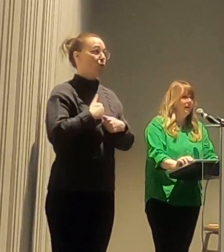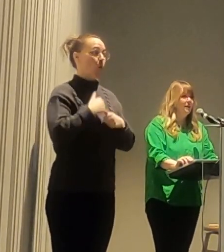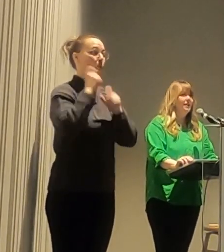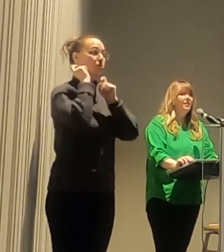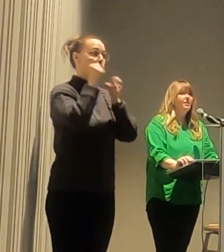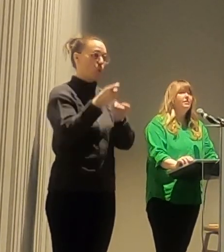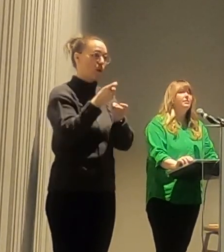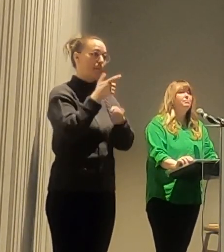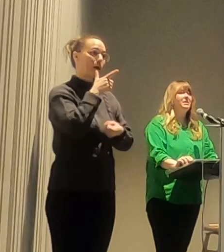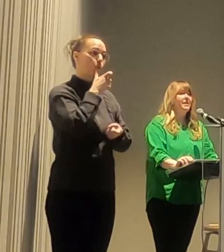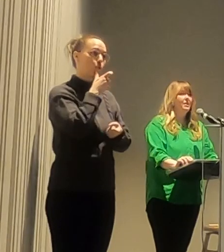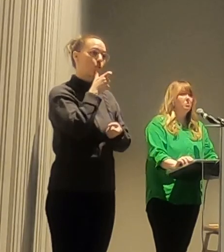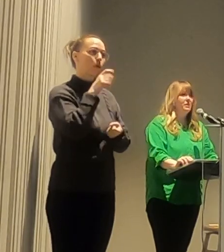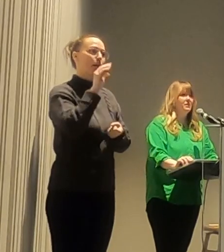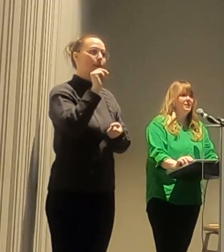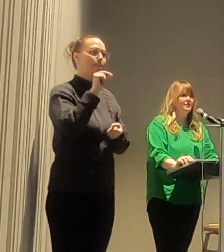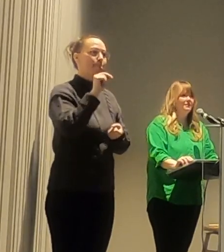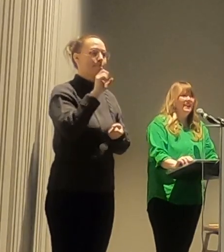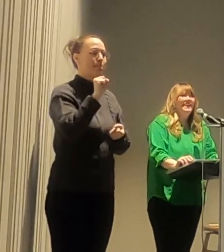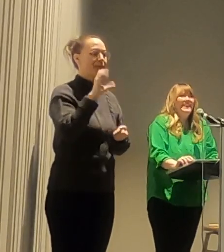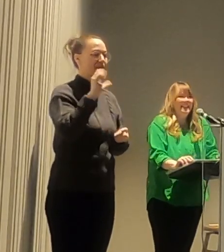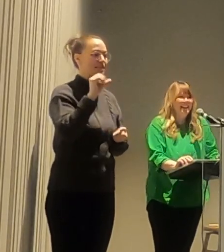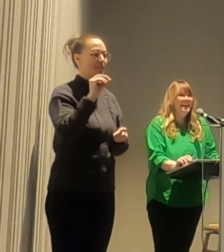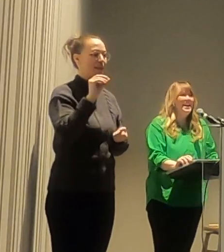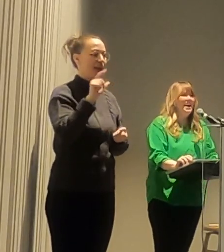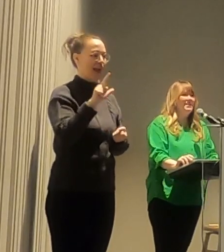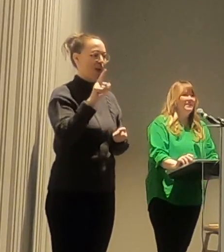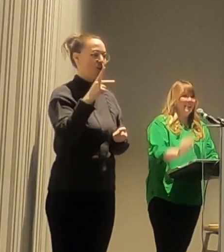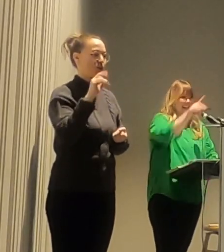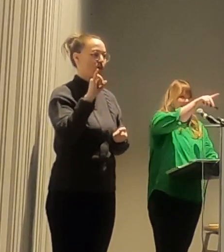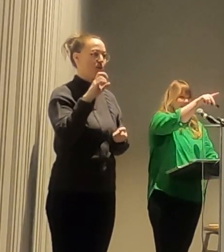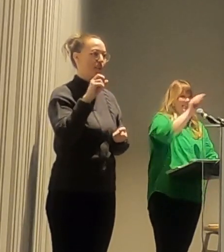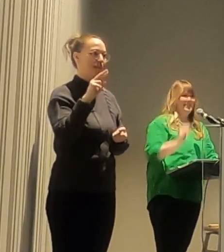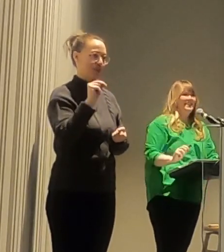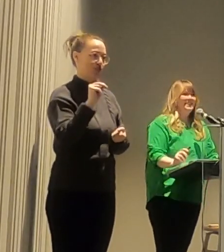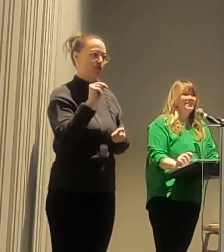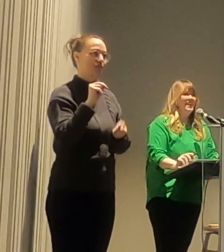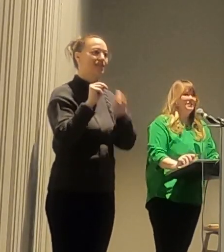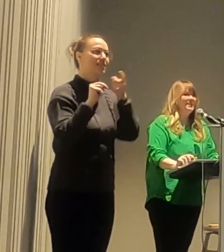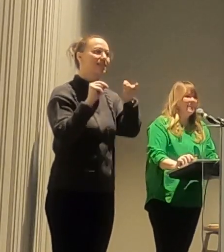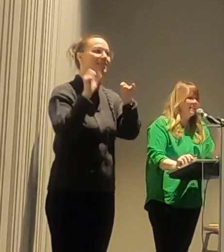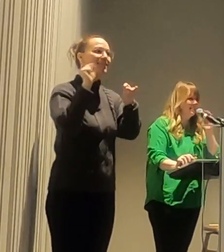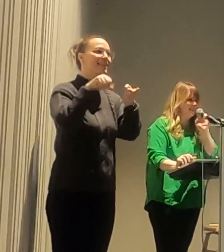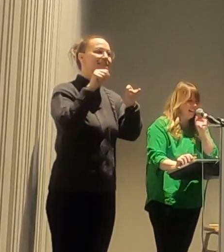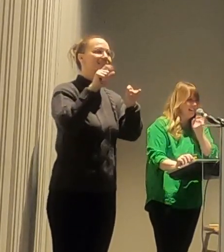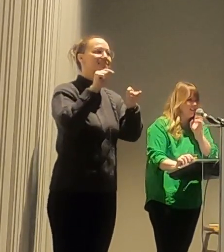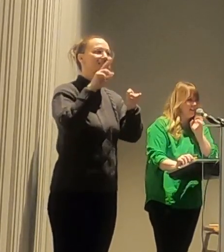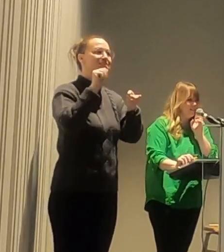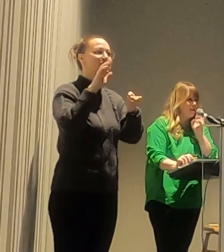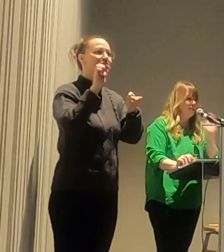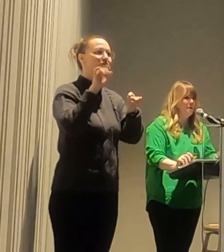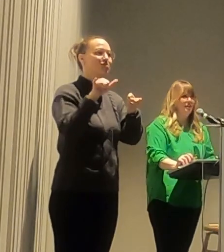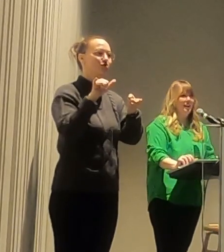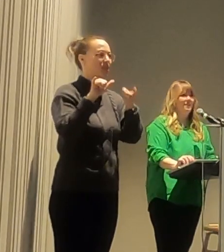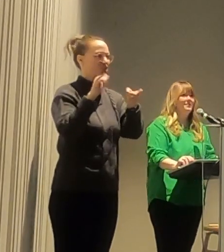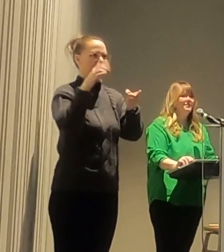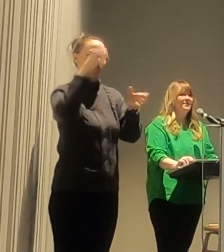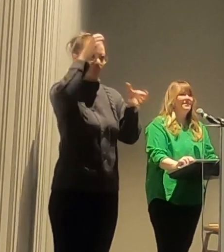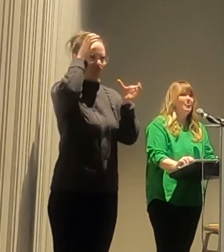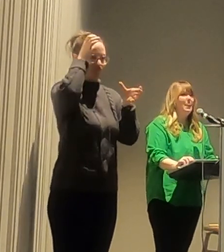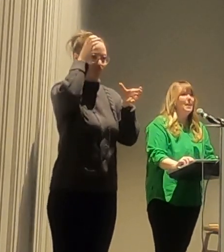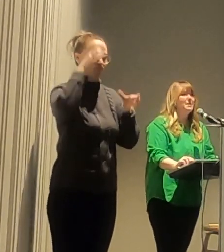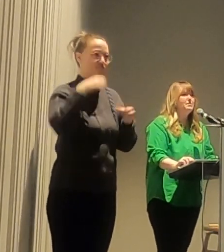donated by Miss Carol Pearson. Yes. Tracy she knows all about